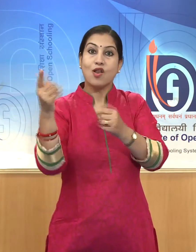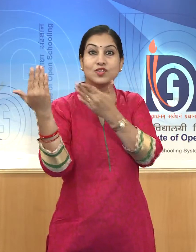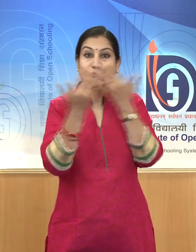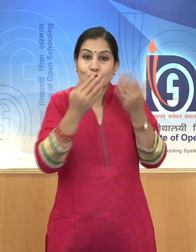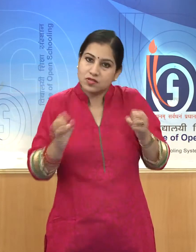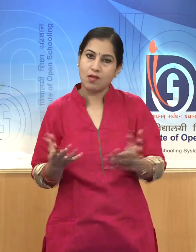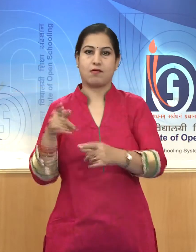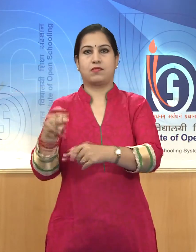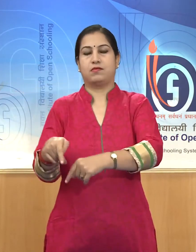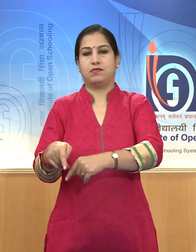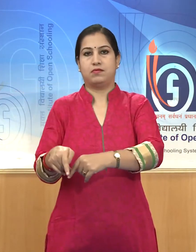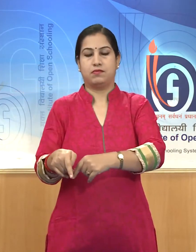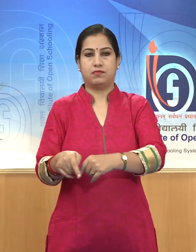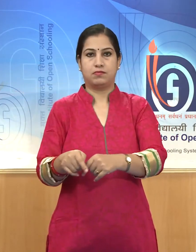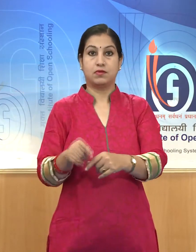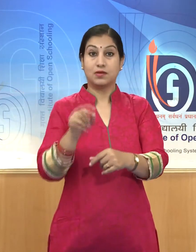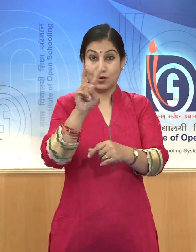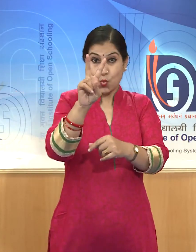half of 20th century.